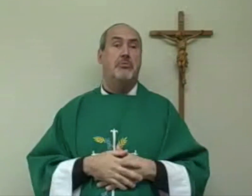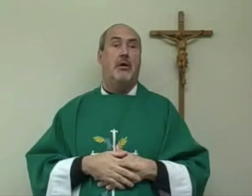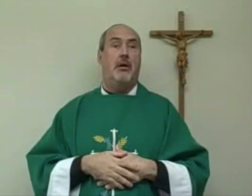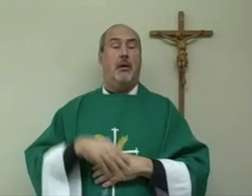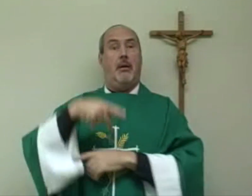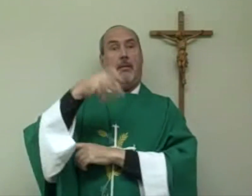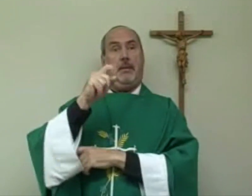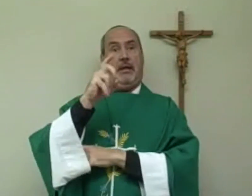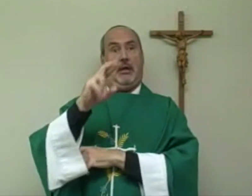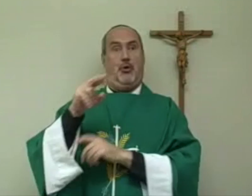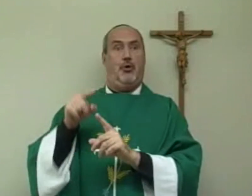some fish."